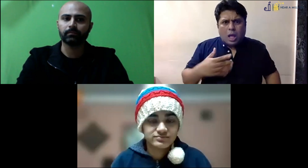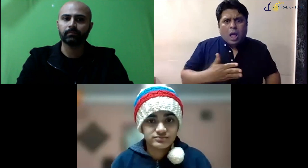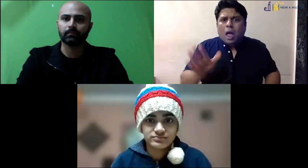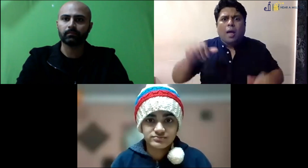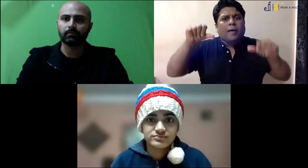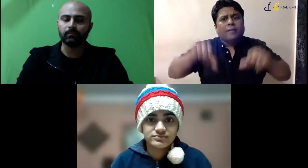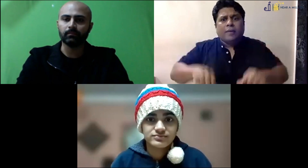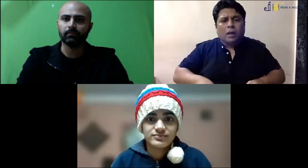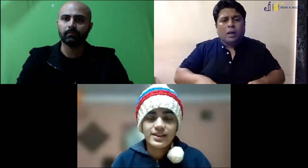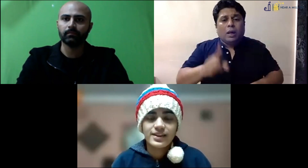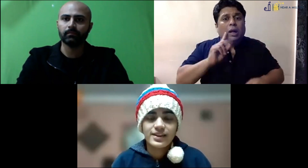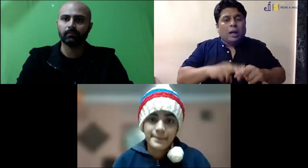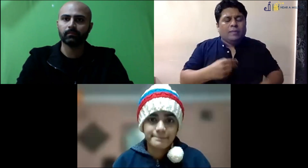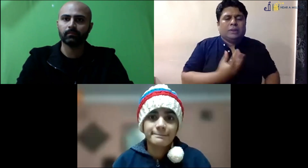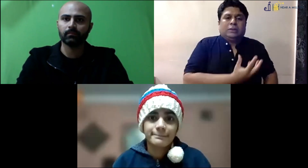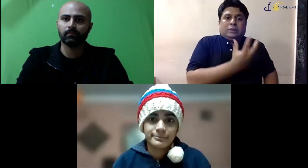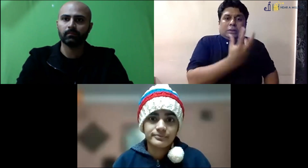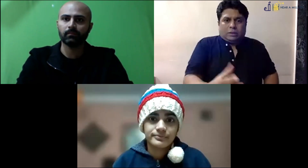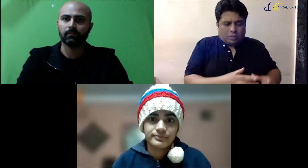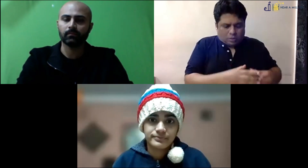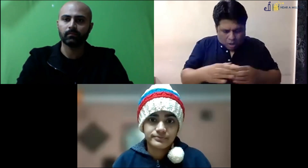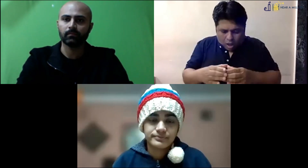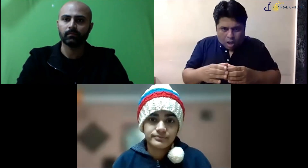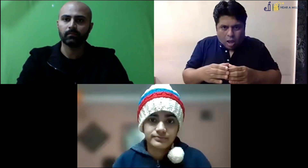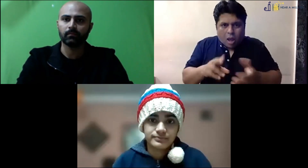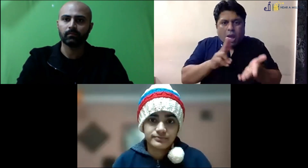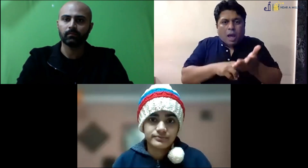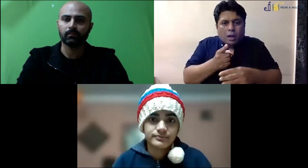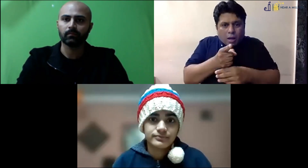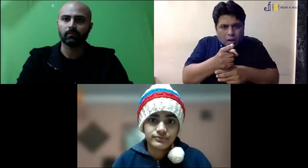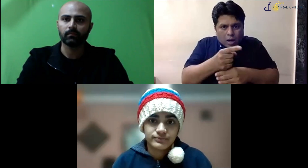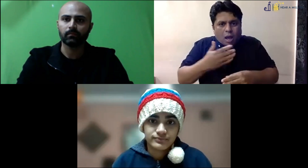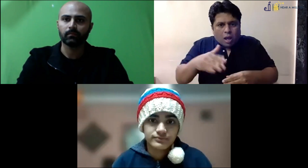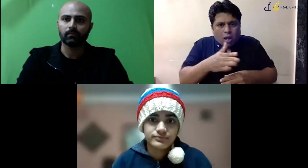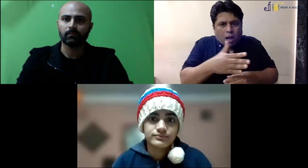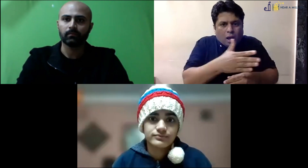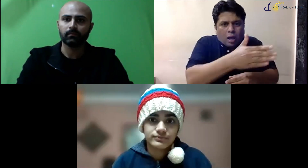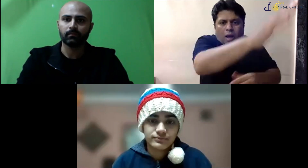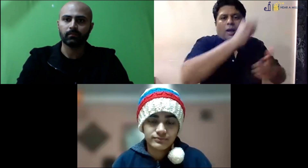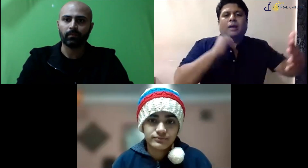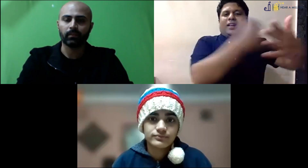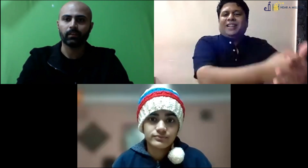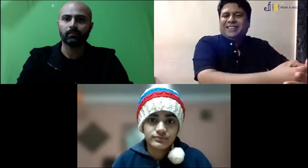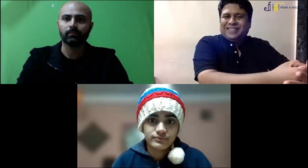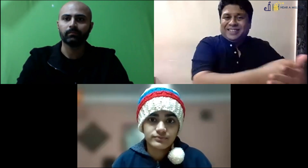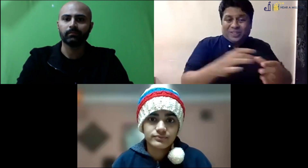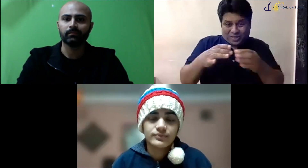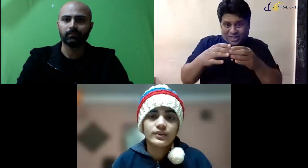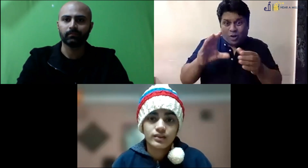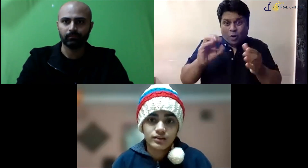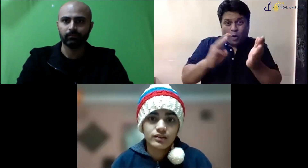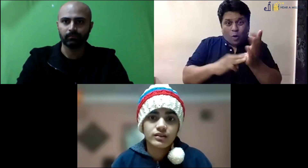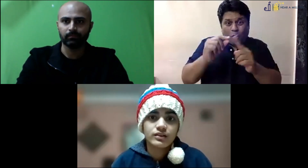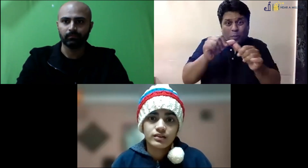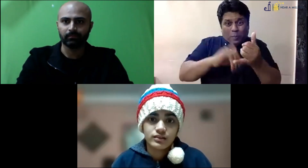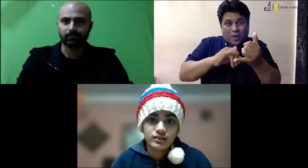are alone over there and you can't find the ways. And if you will get the compass, you can see the directions and then